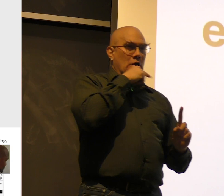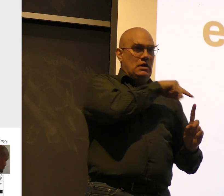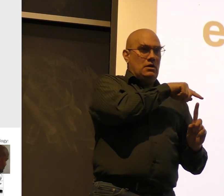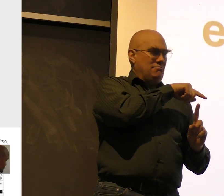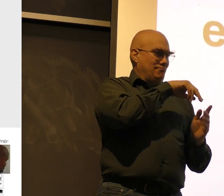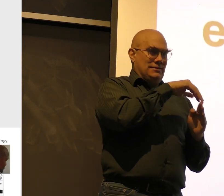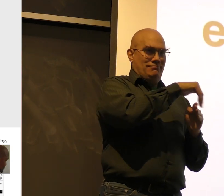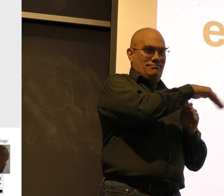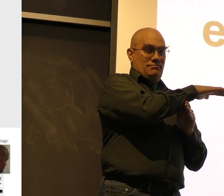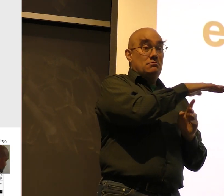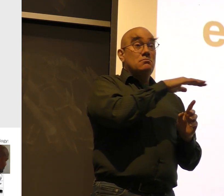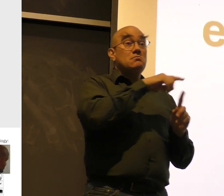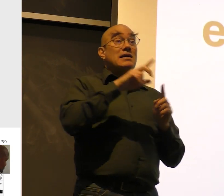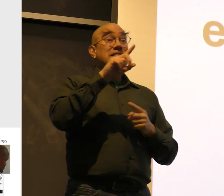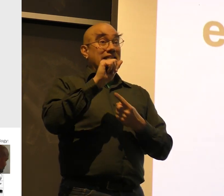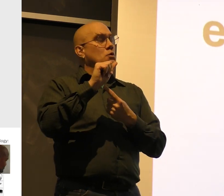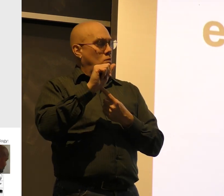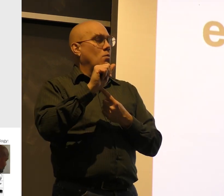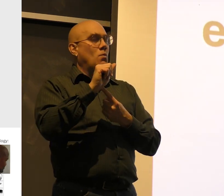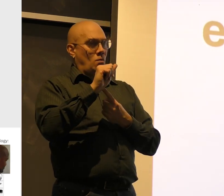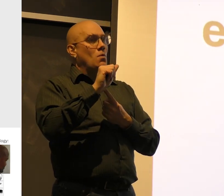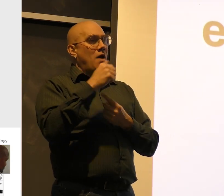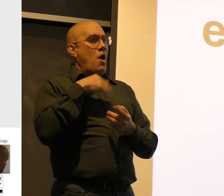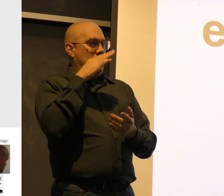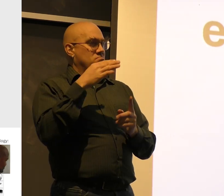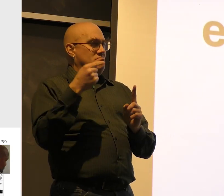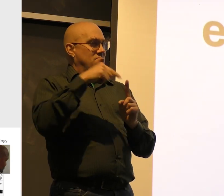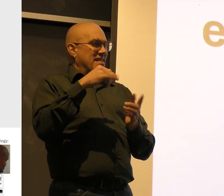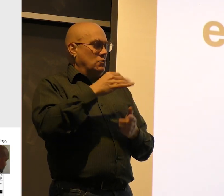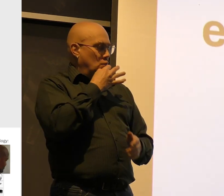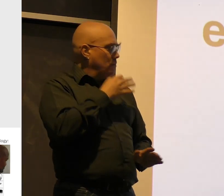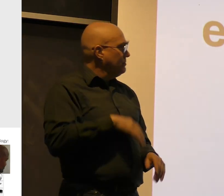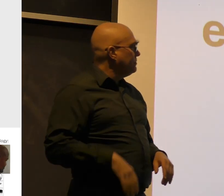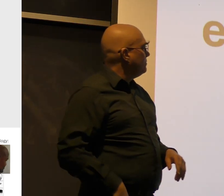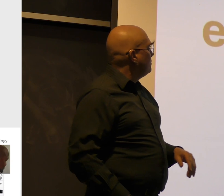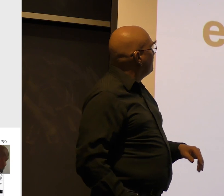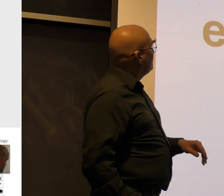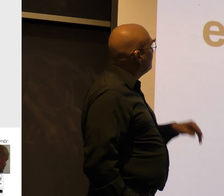perspective. It's a very hearing stance, but disabled, and we'll go back to that just in a minute.